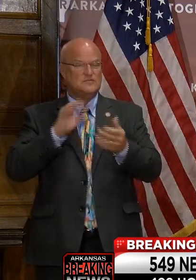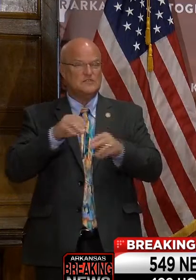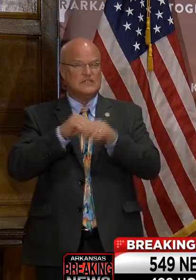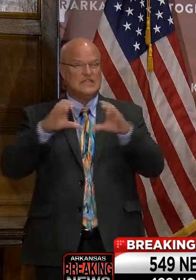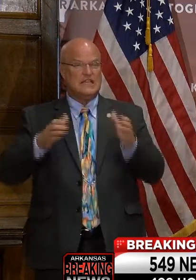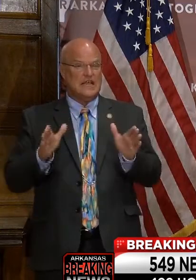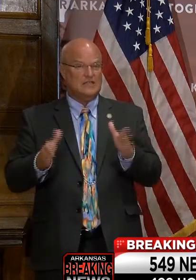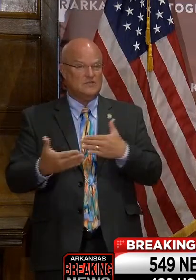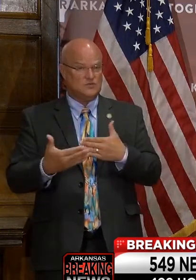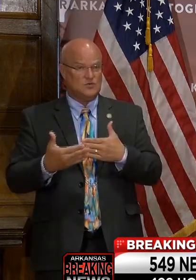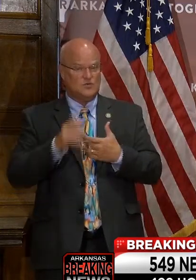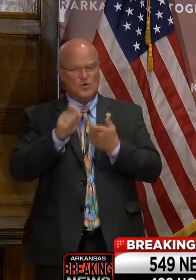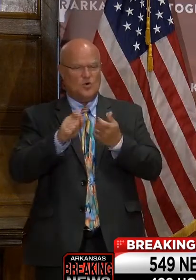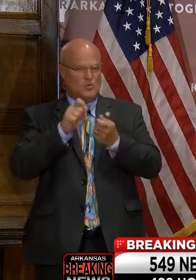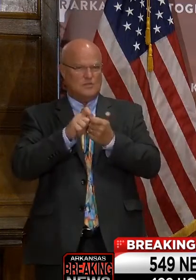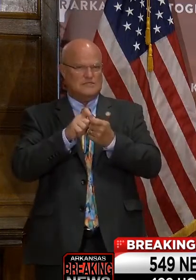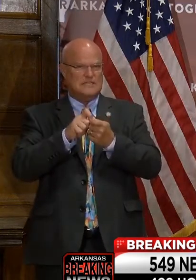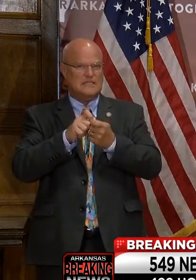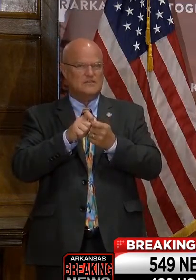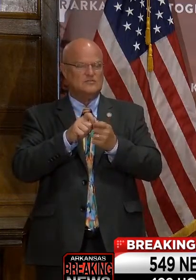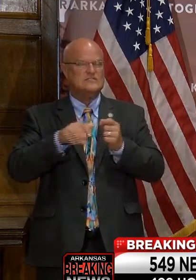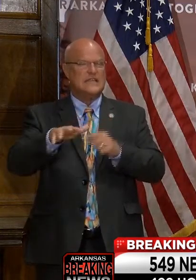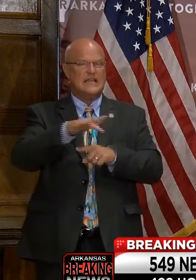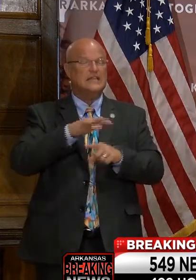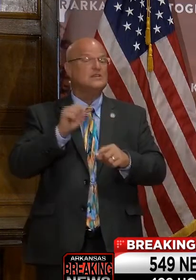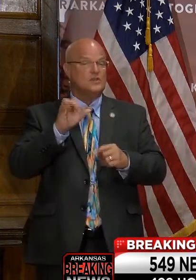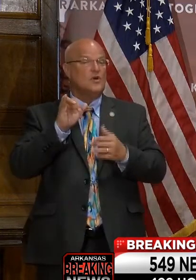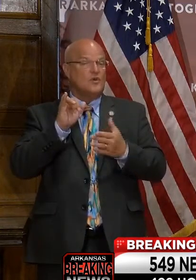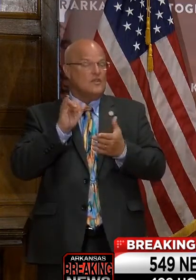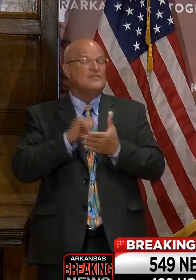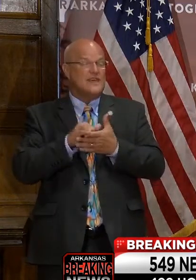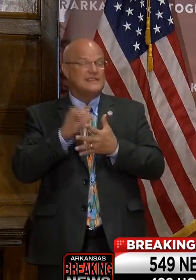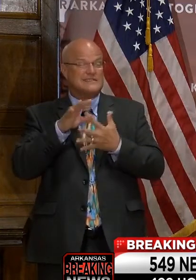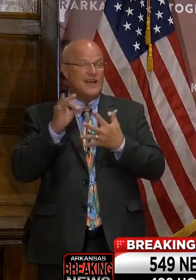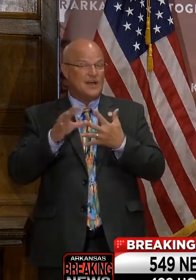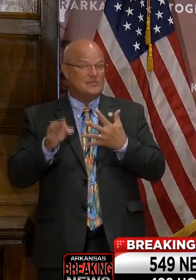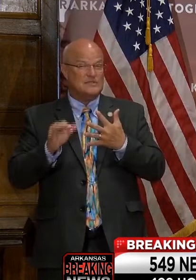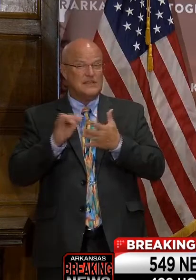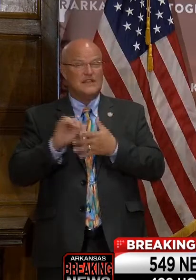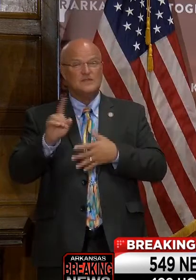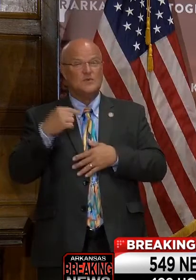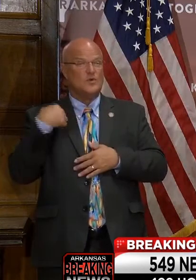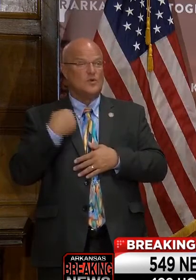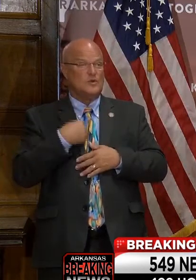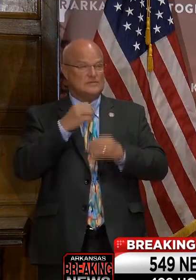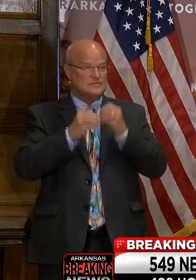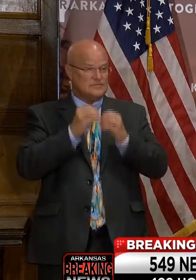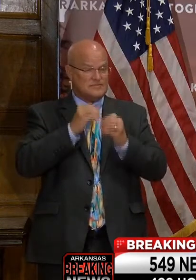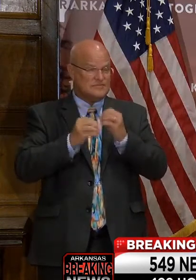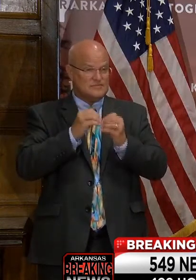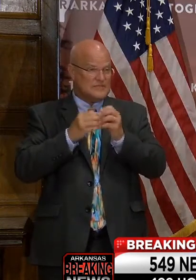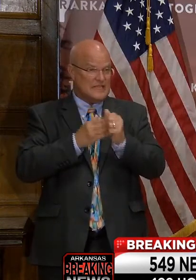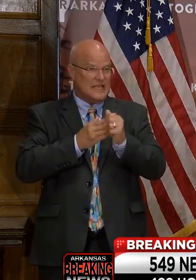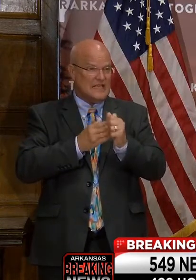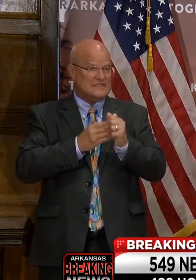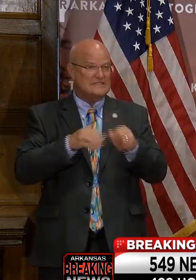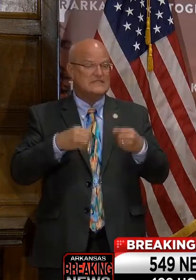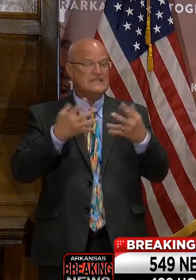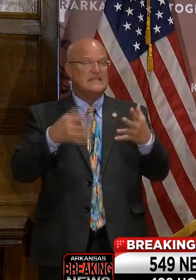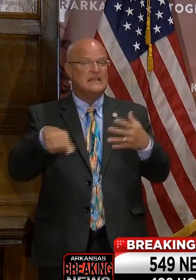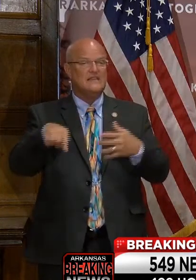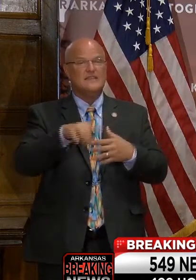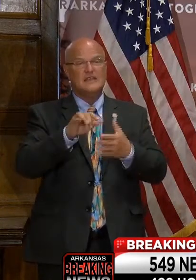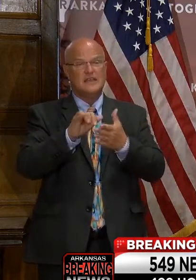particular classroom or in a particular setting. So those are all options, and that's where we've refined the guidance to be able to give them